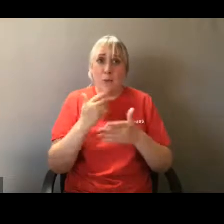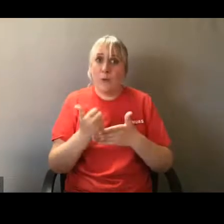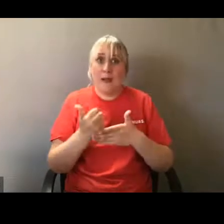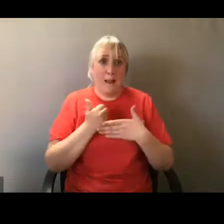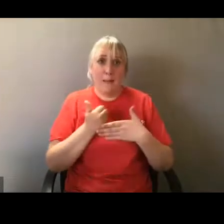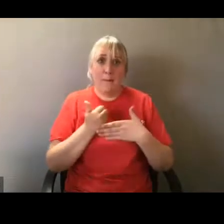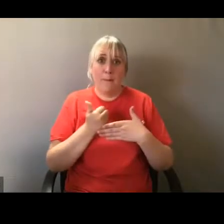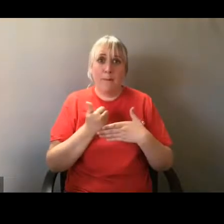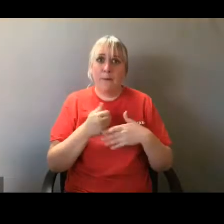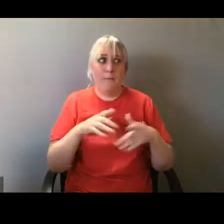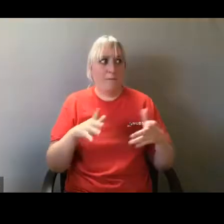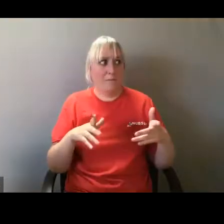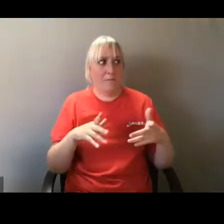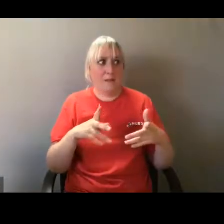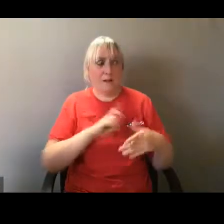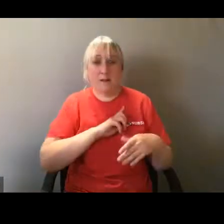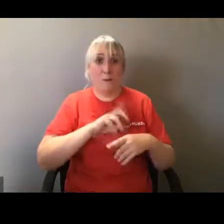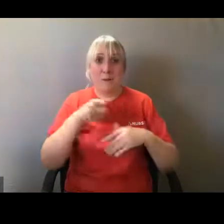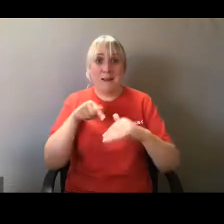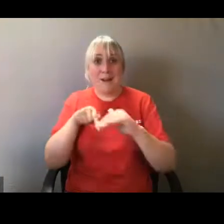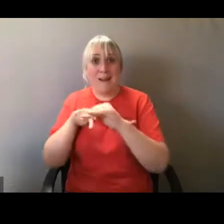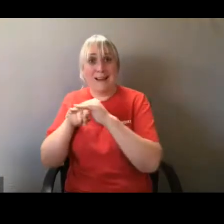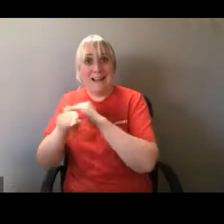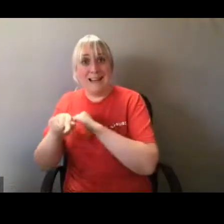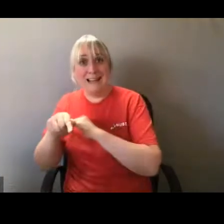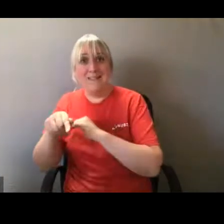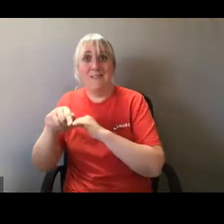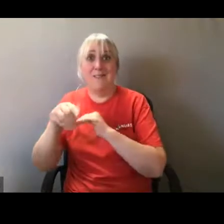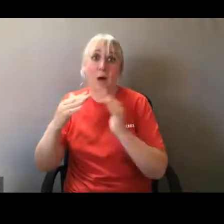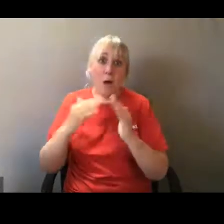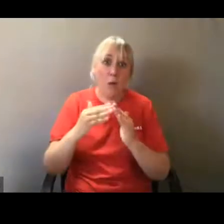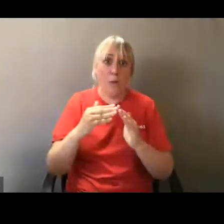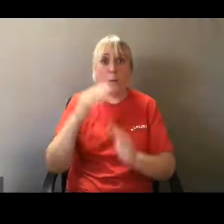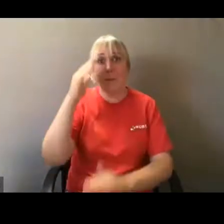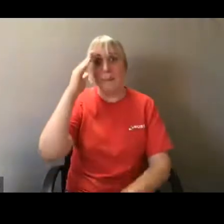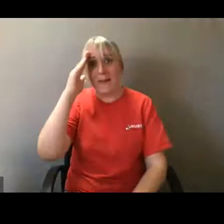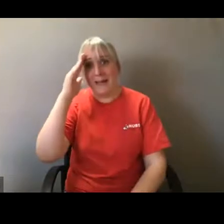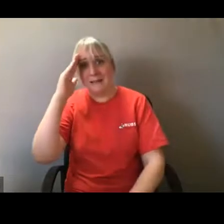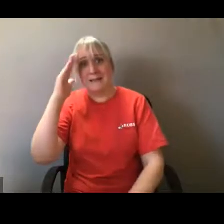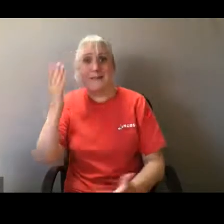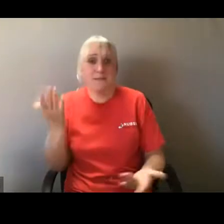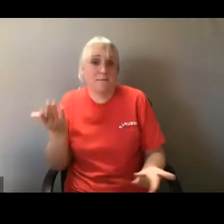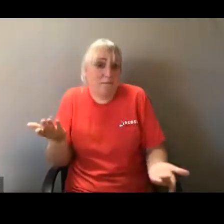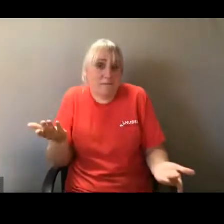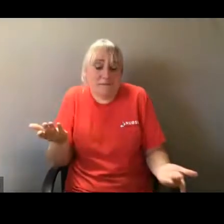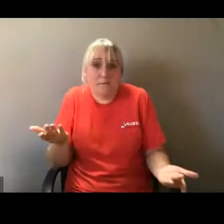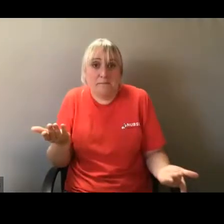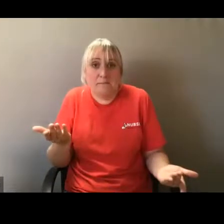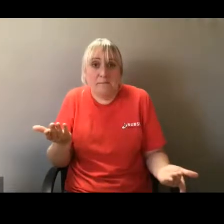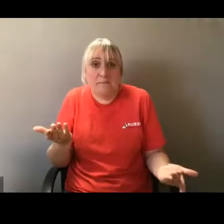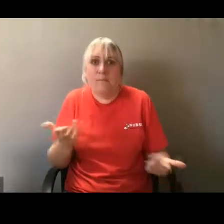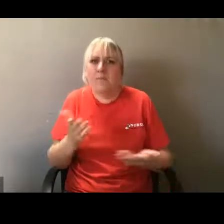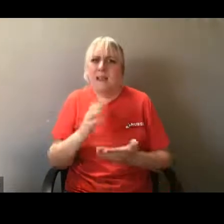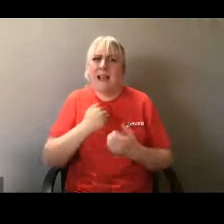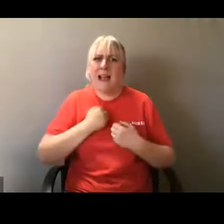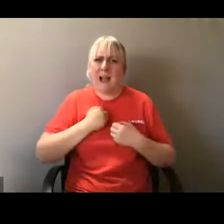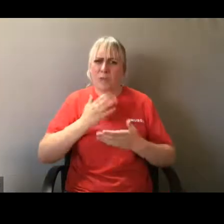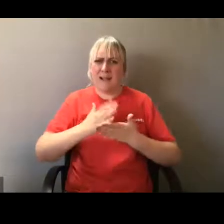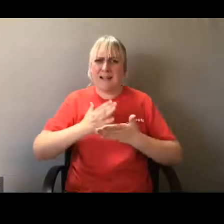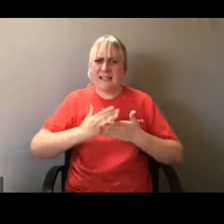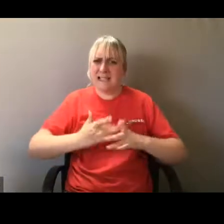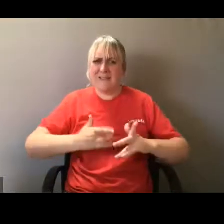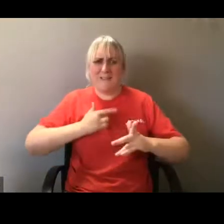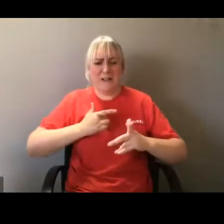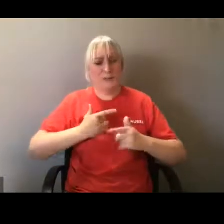leave our homes or even our beds if our conditions are severe. And that reality is often felt like it's too difficult for the